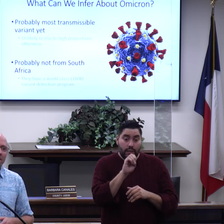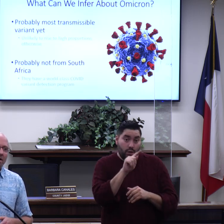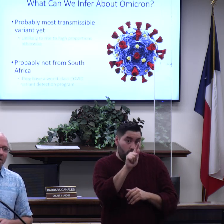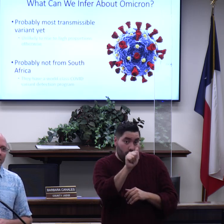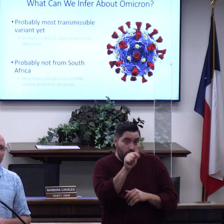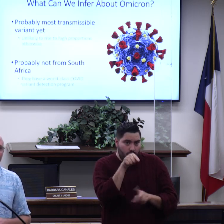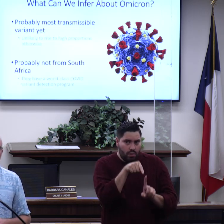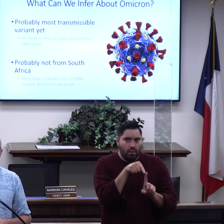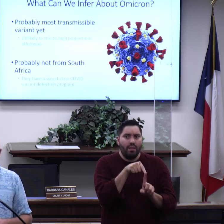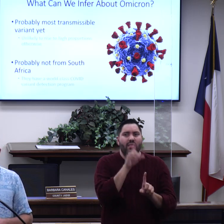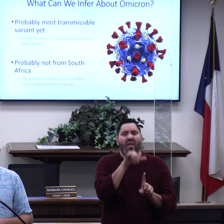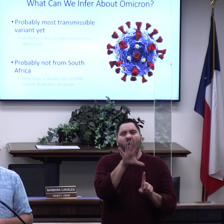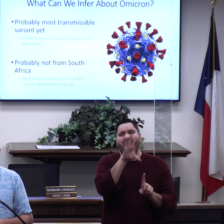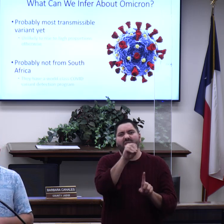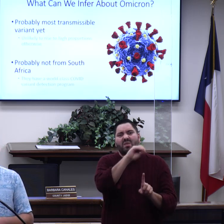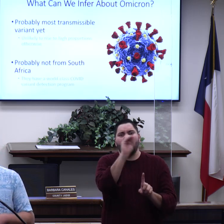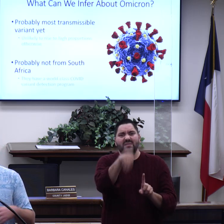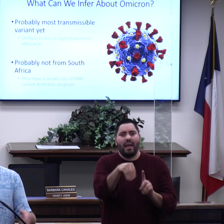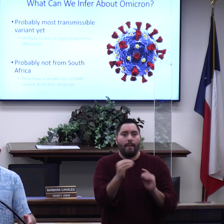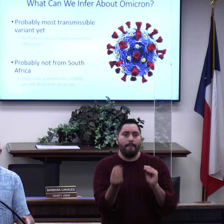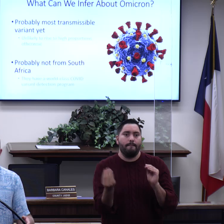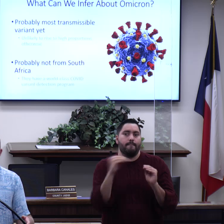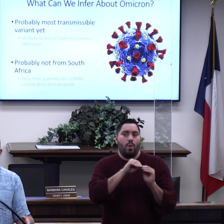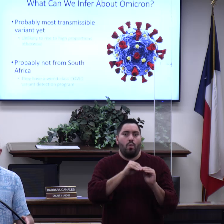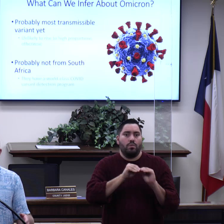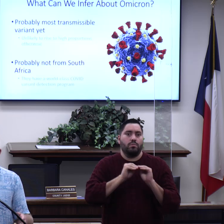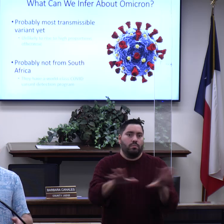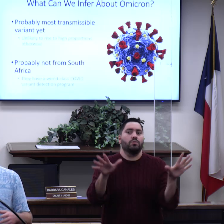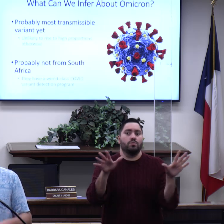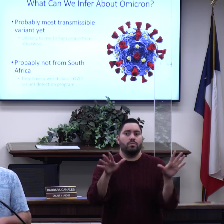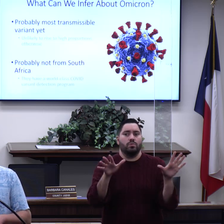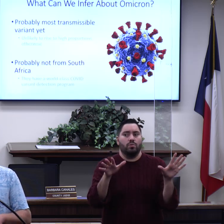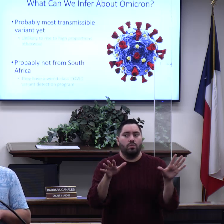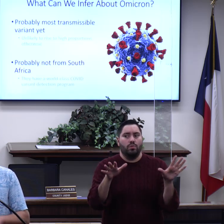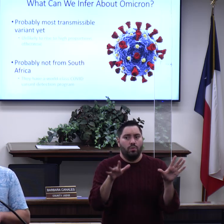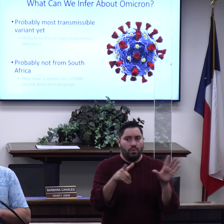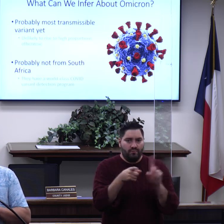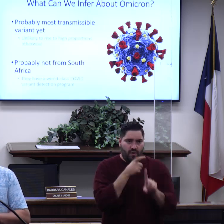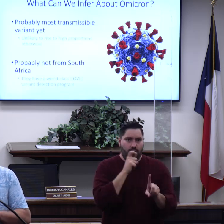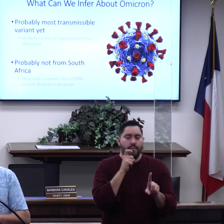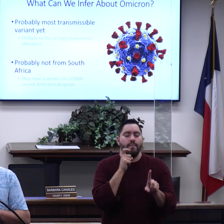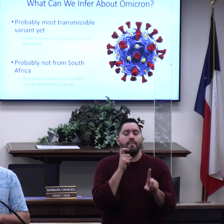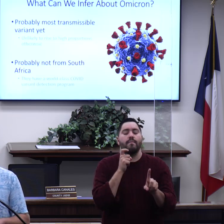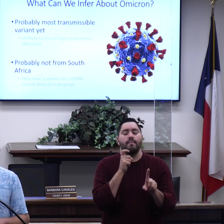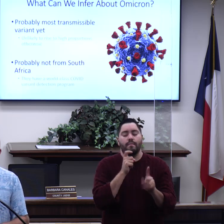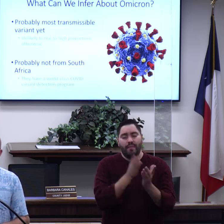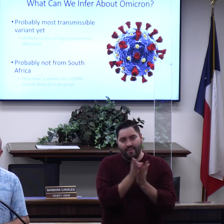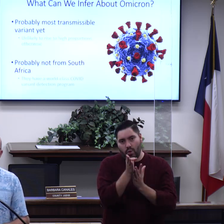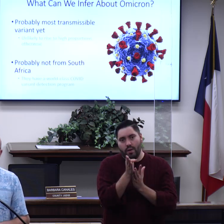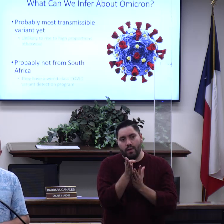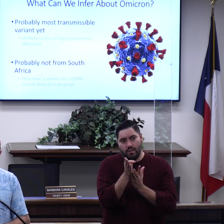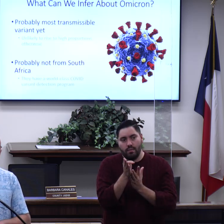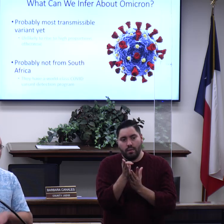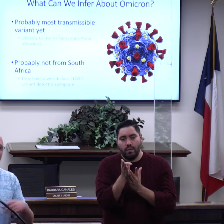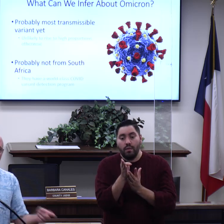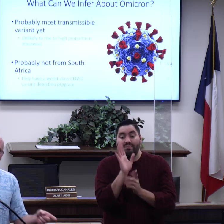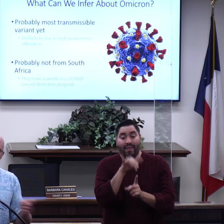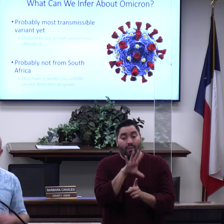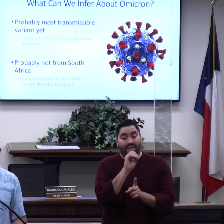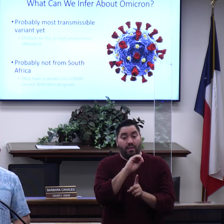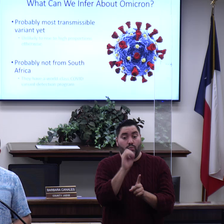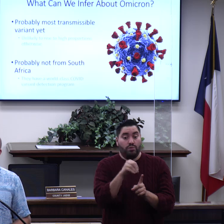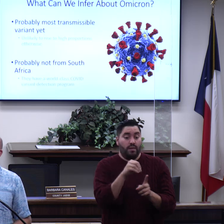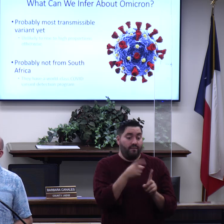was 50% more transmissible than the variant before that, which was 50% more transmissible than the